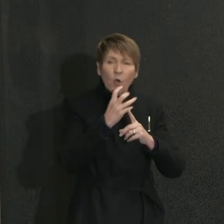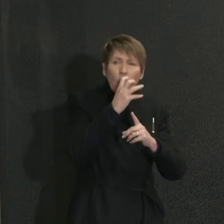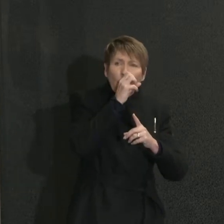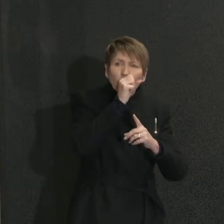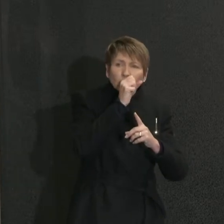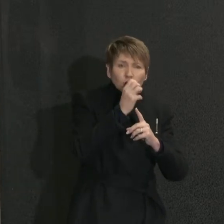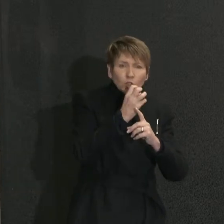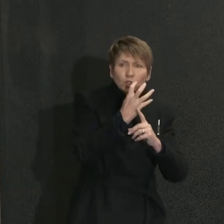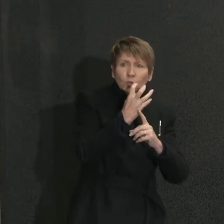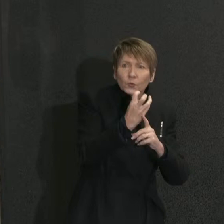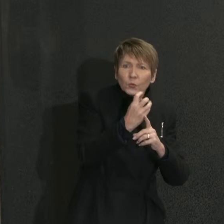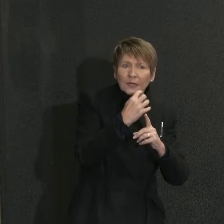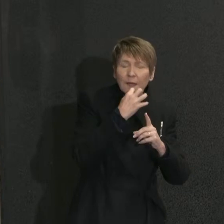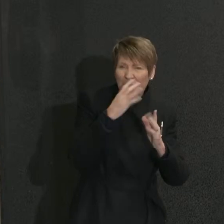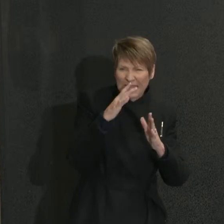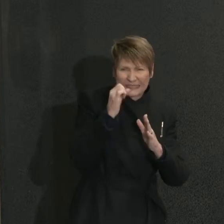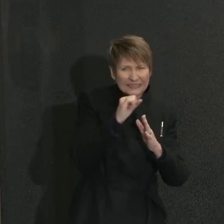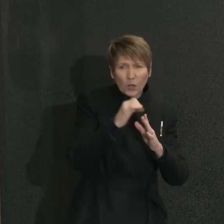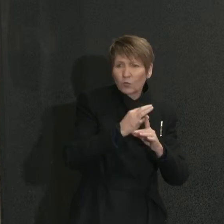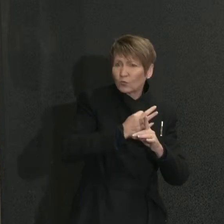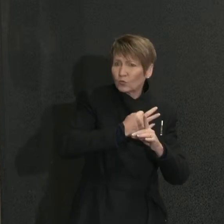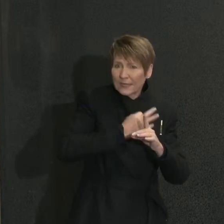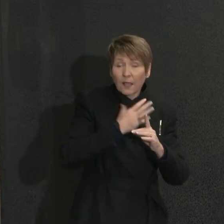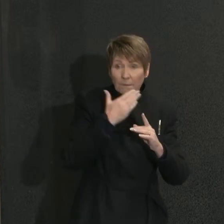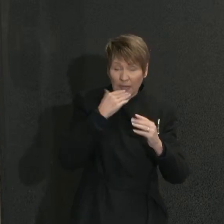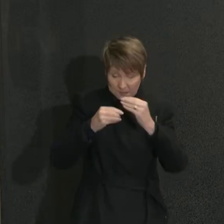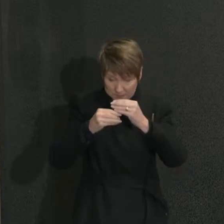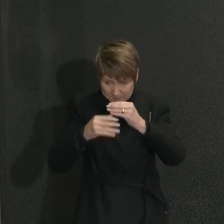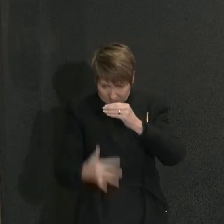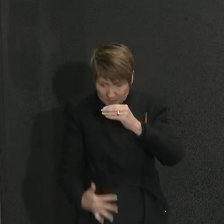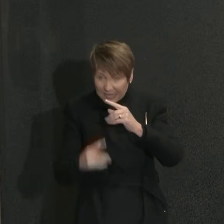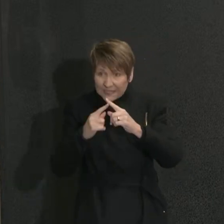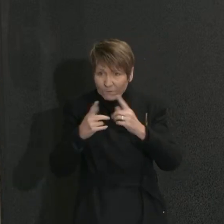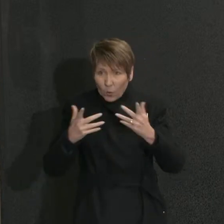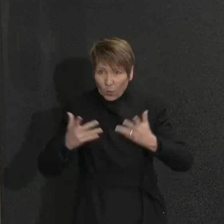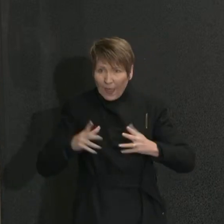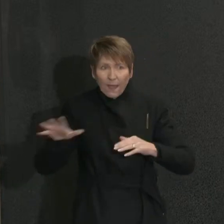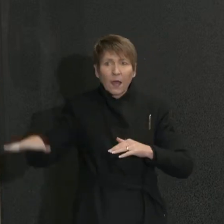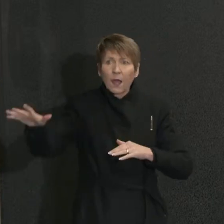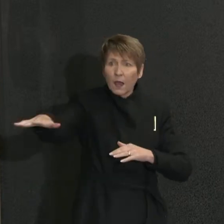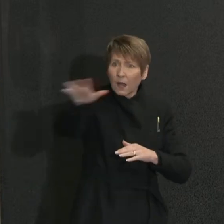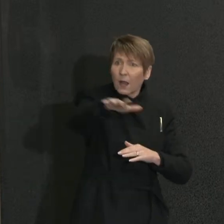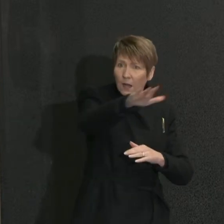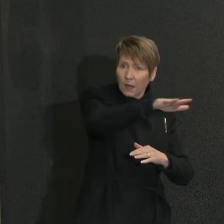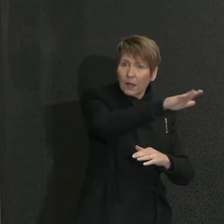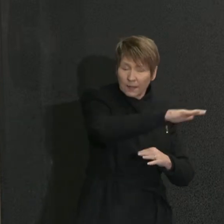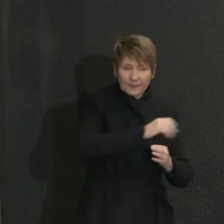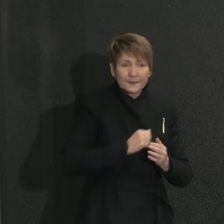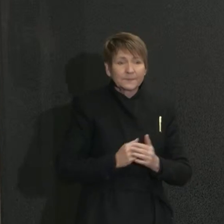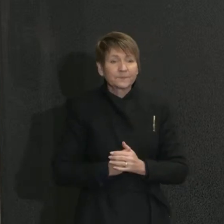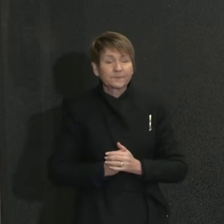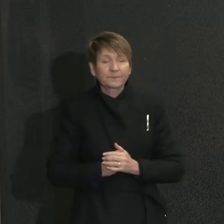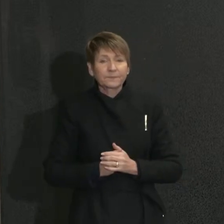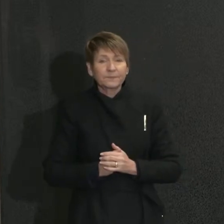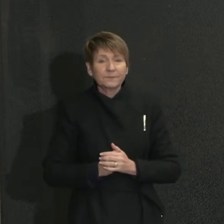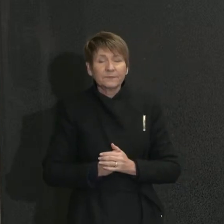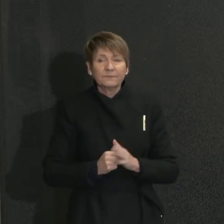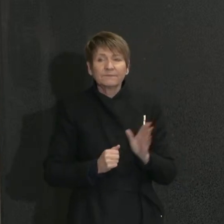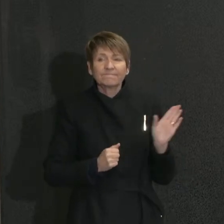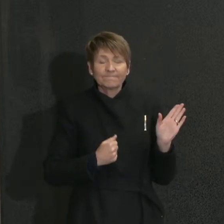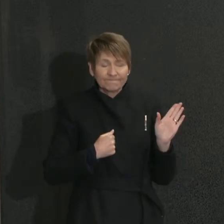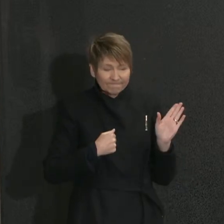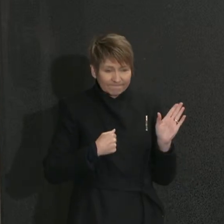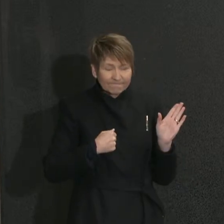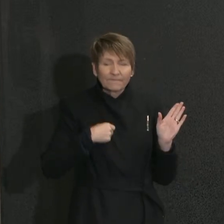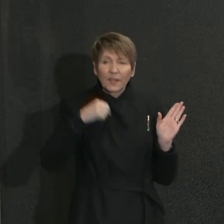isn't about a particular group or a particular postcode. The difference is that some of the other people across Melbourne and Victoria who are doing some visiting on the sly, thinking